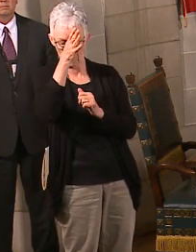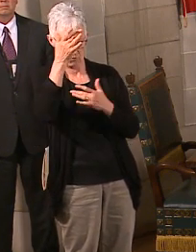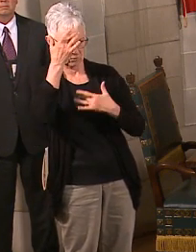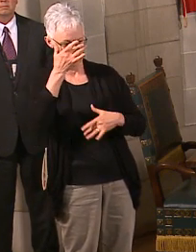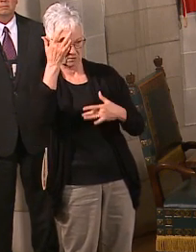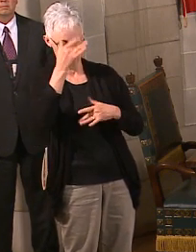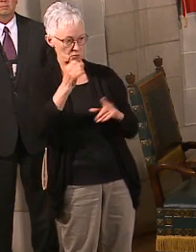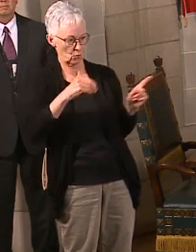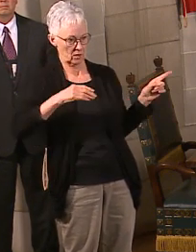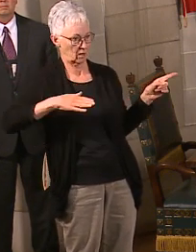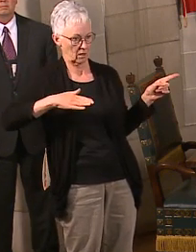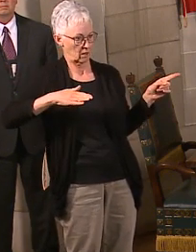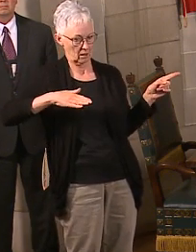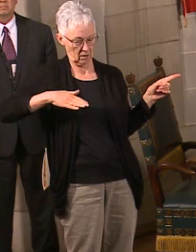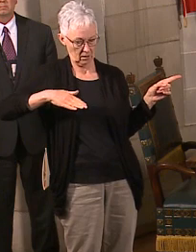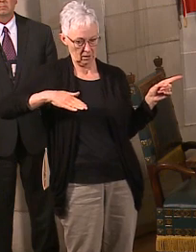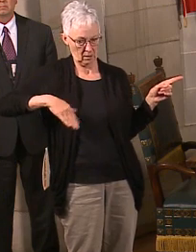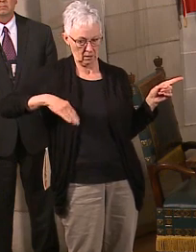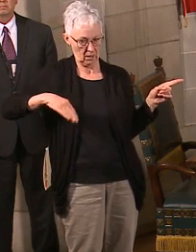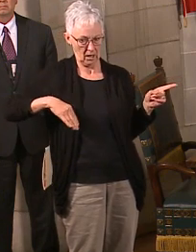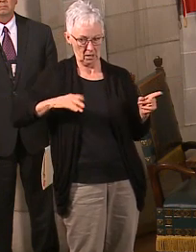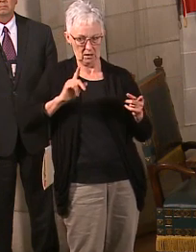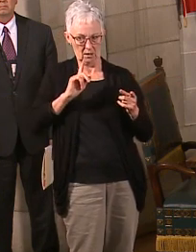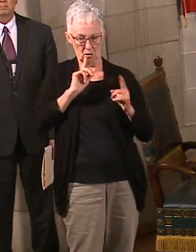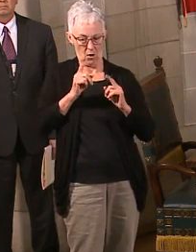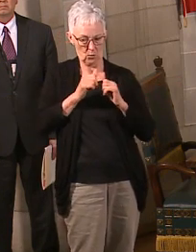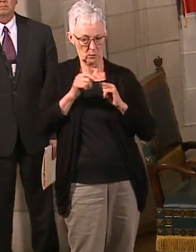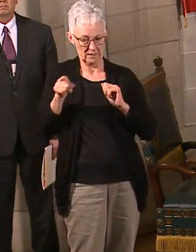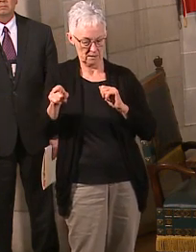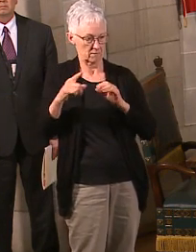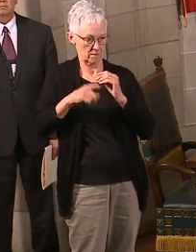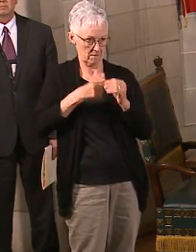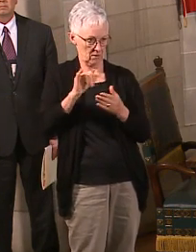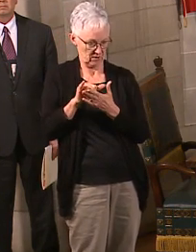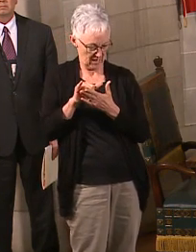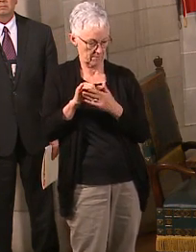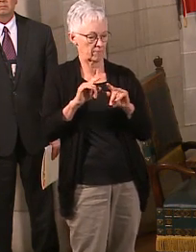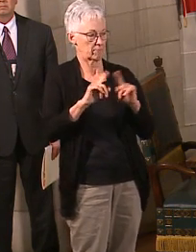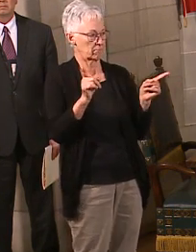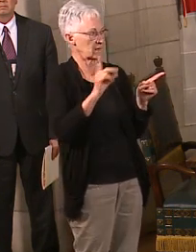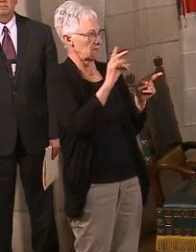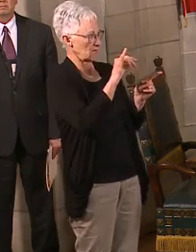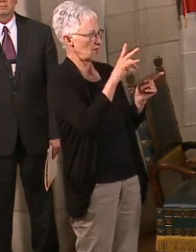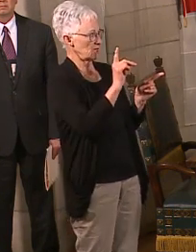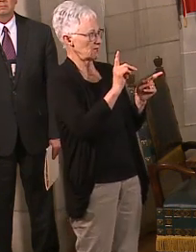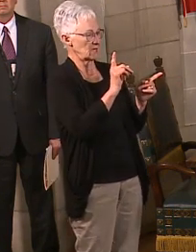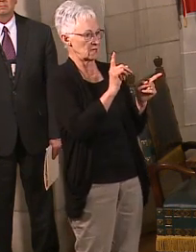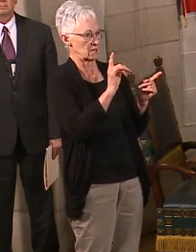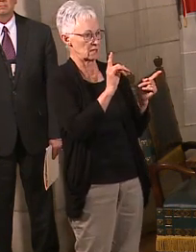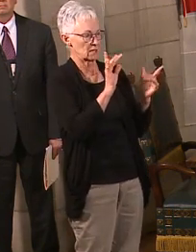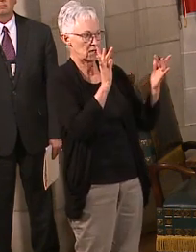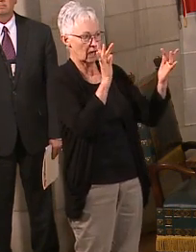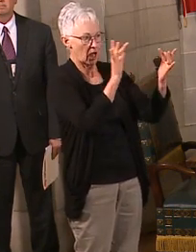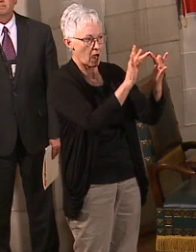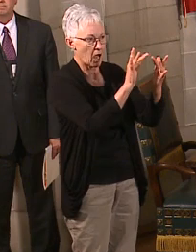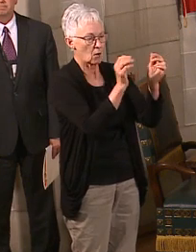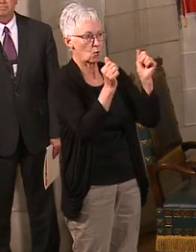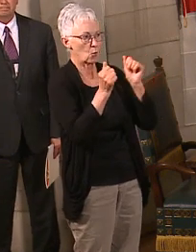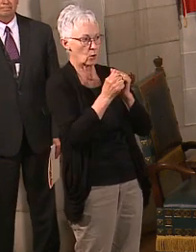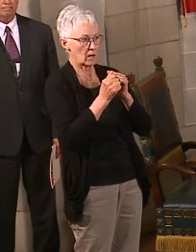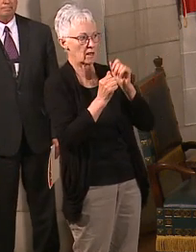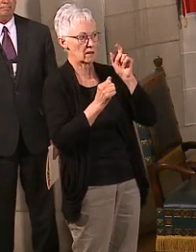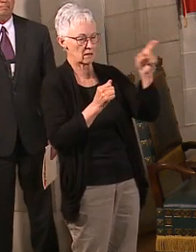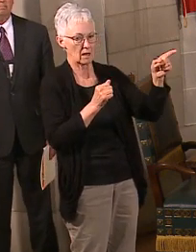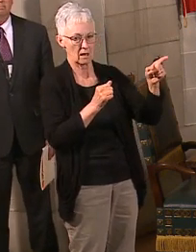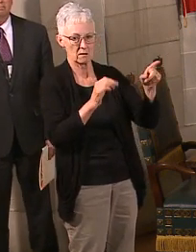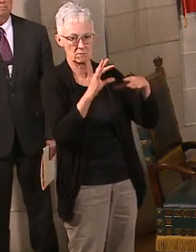holiday weekend. With regard to the meatpacking plants, I have, however, been in touch with JBS every day this week except today